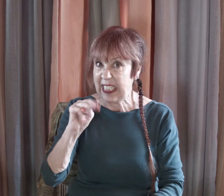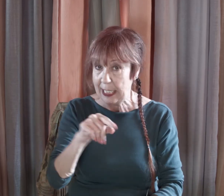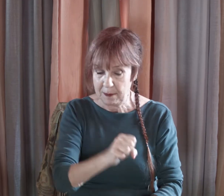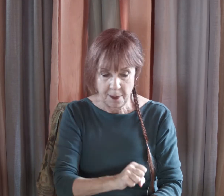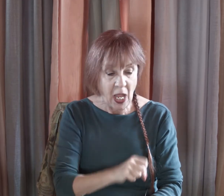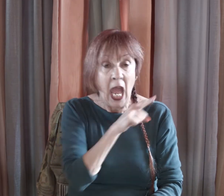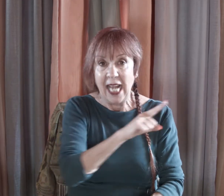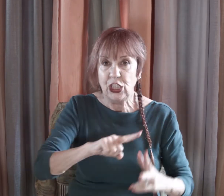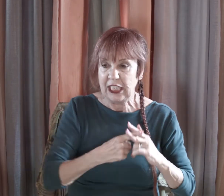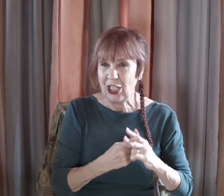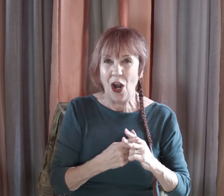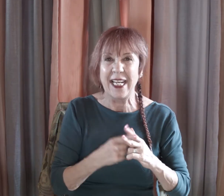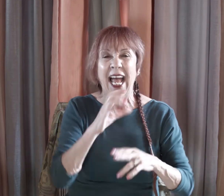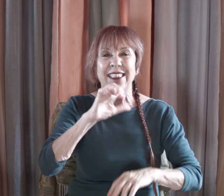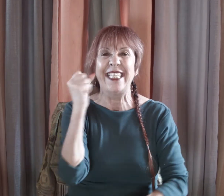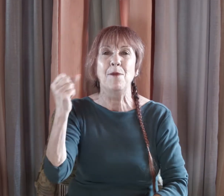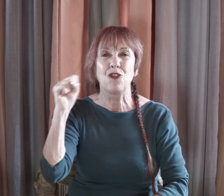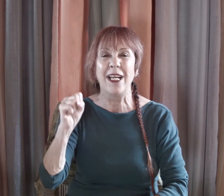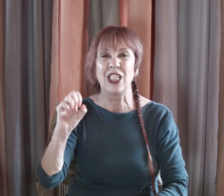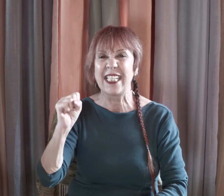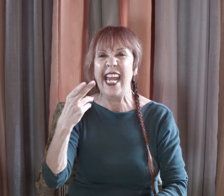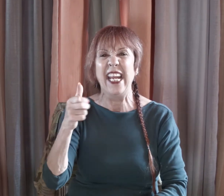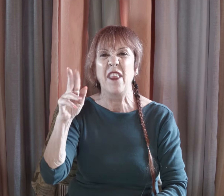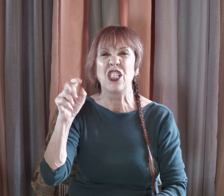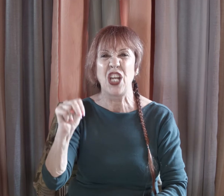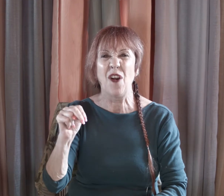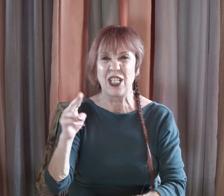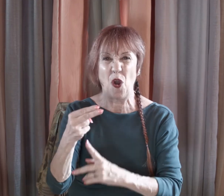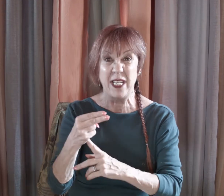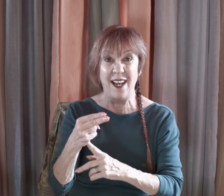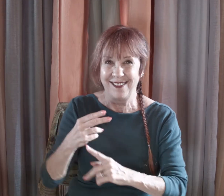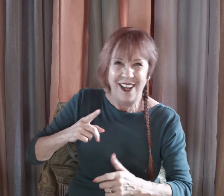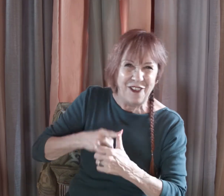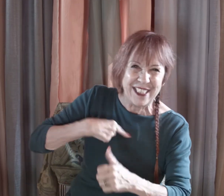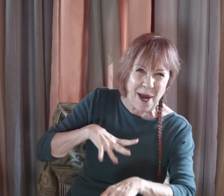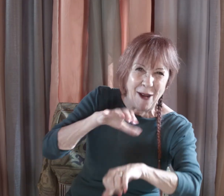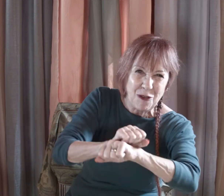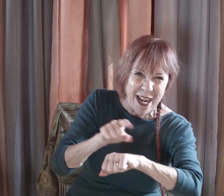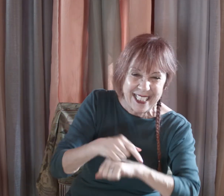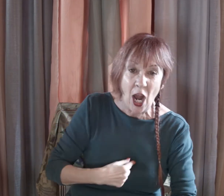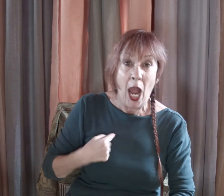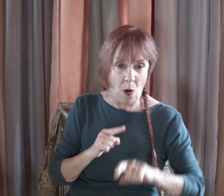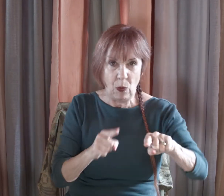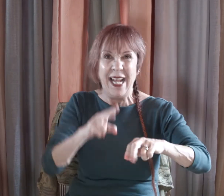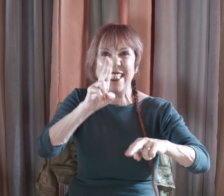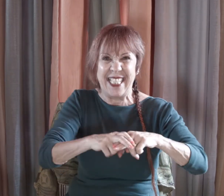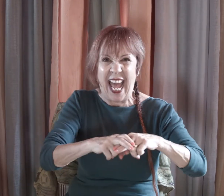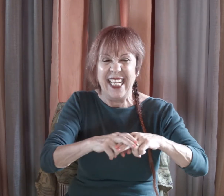leading demonstrations in the Sheraton Palace Hotel in San Francisco, which was my first arrest. And we sat in because